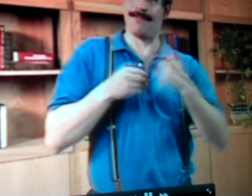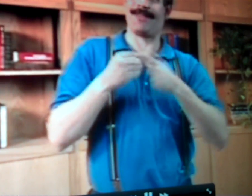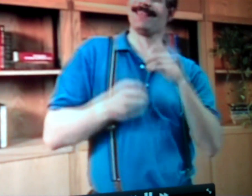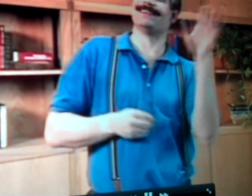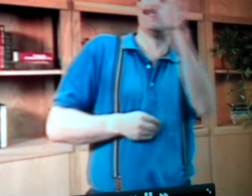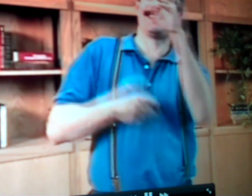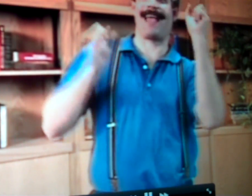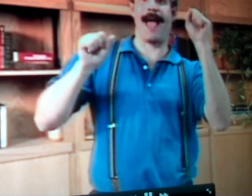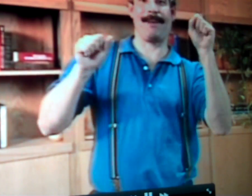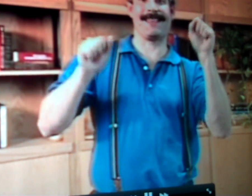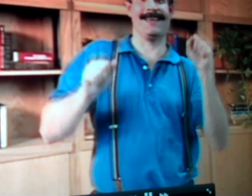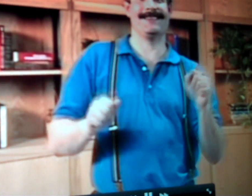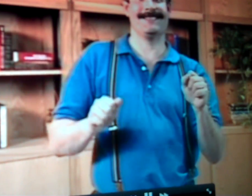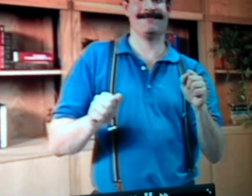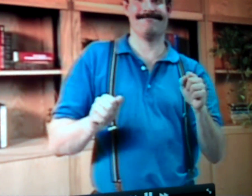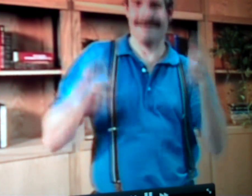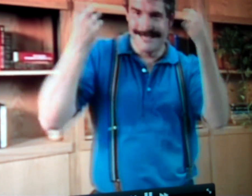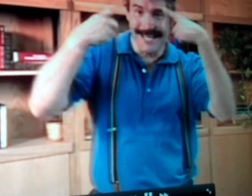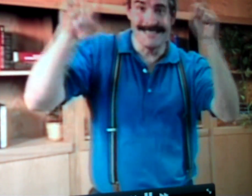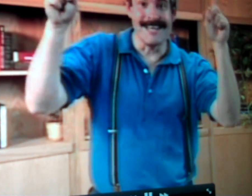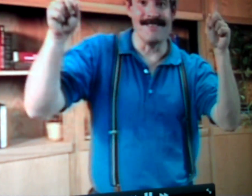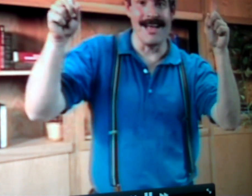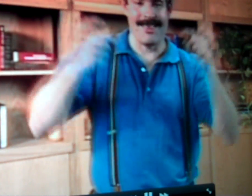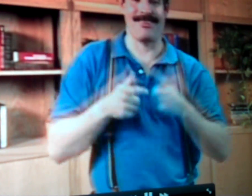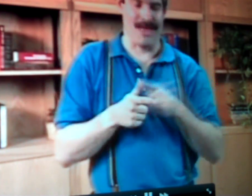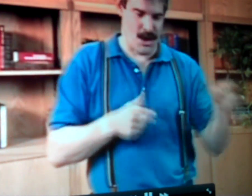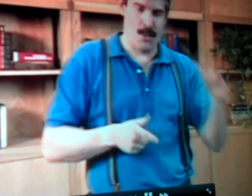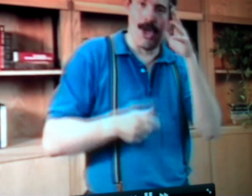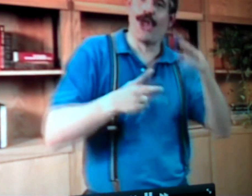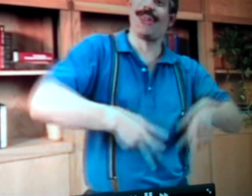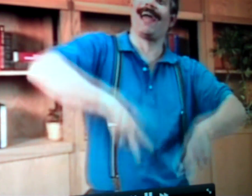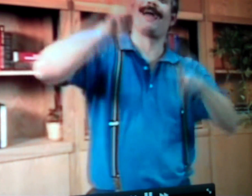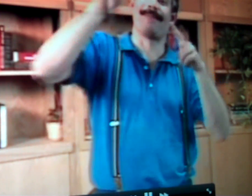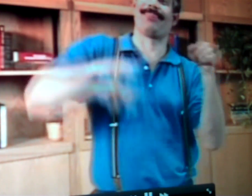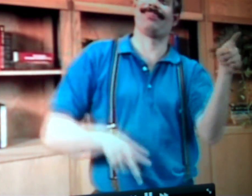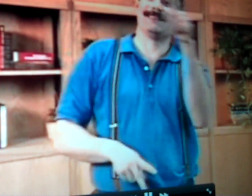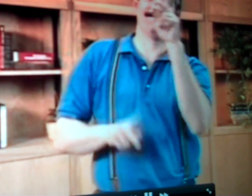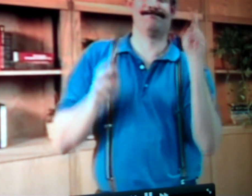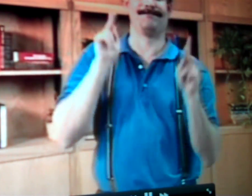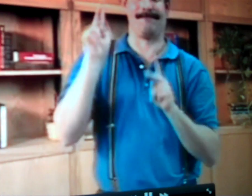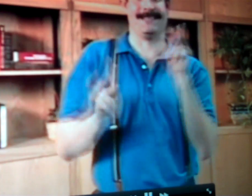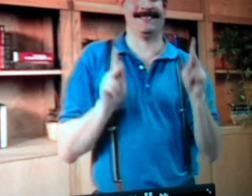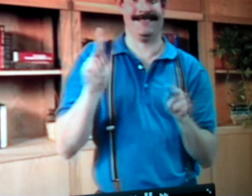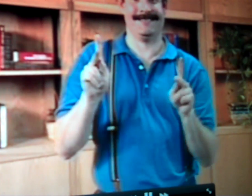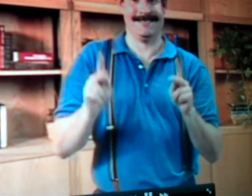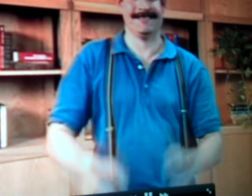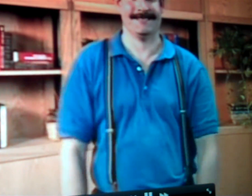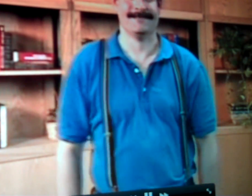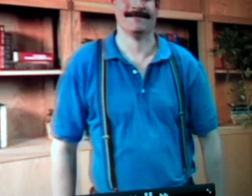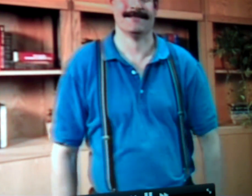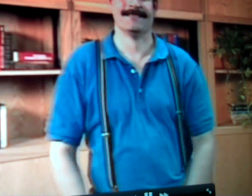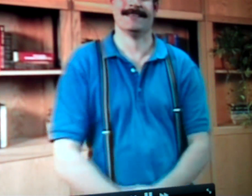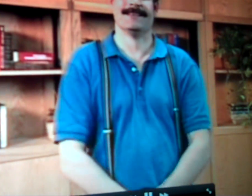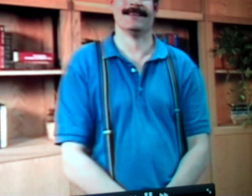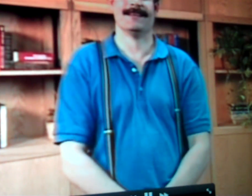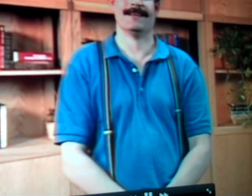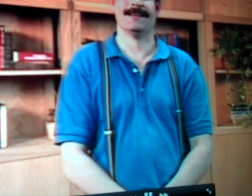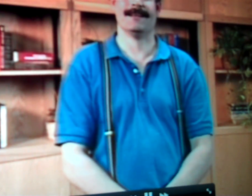And then you'll have a better experience, and you'll be able to have a